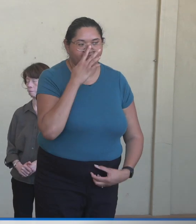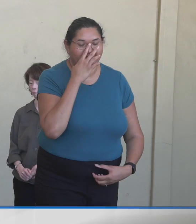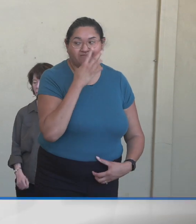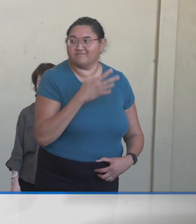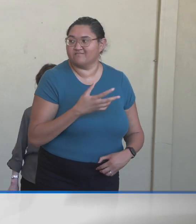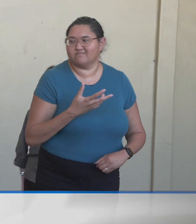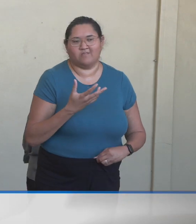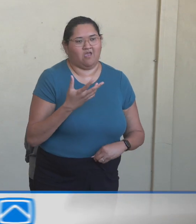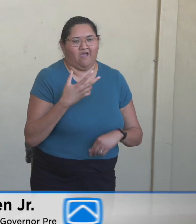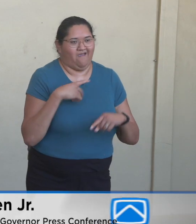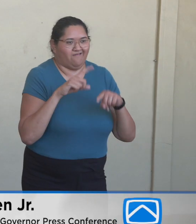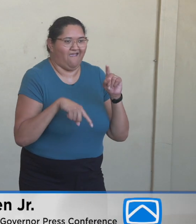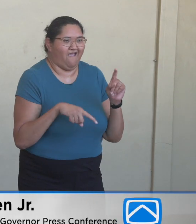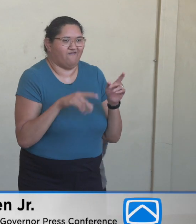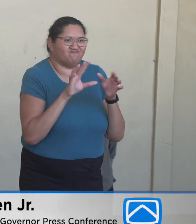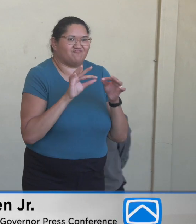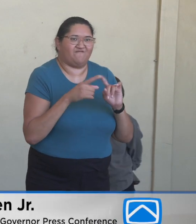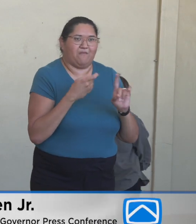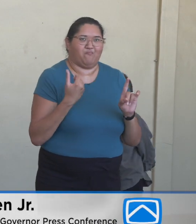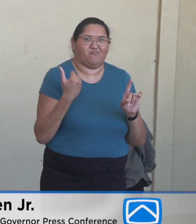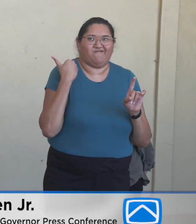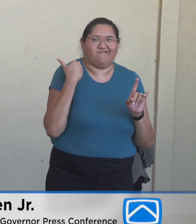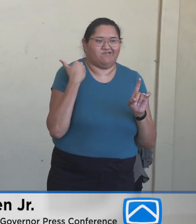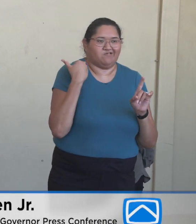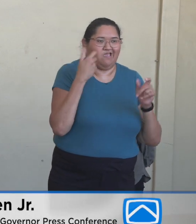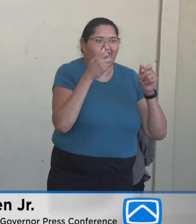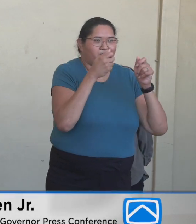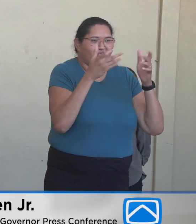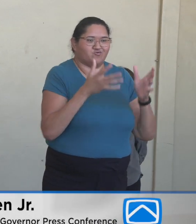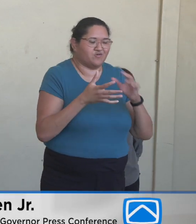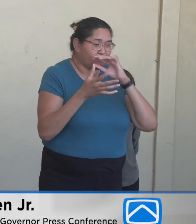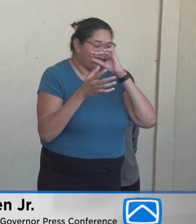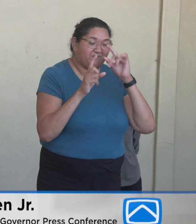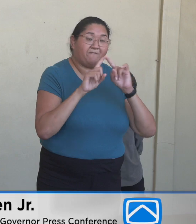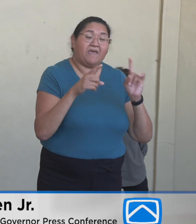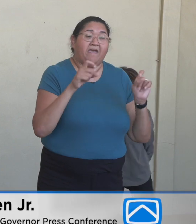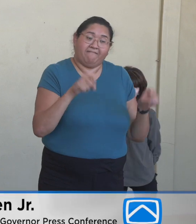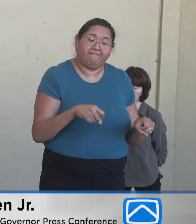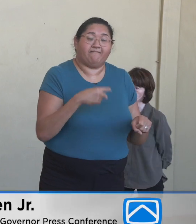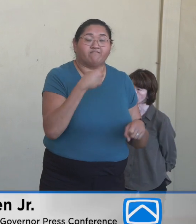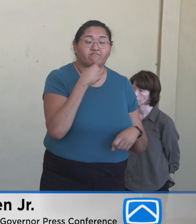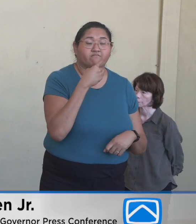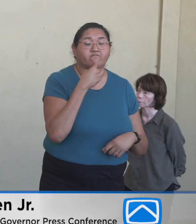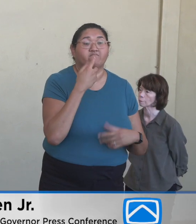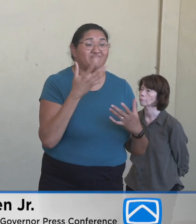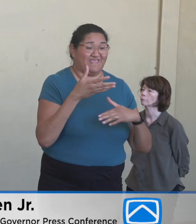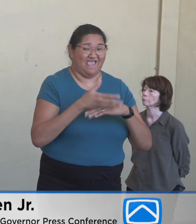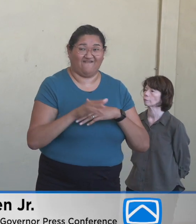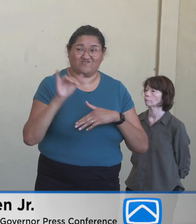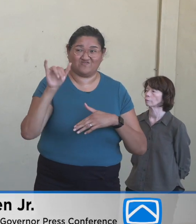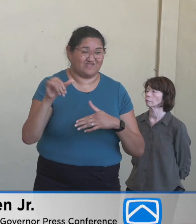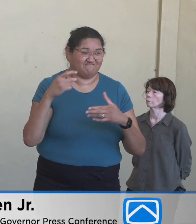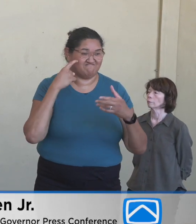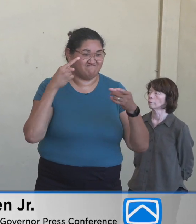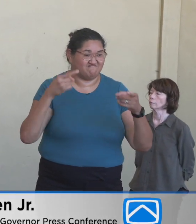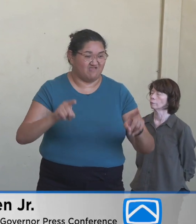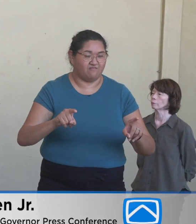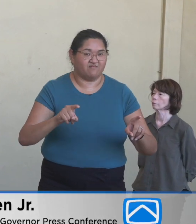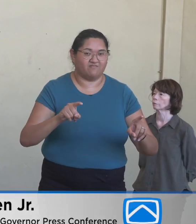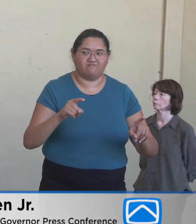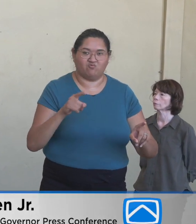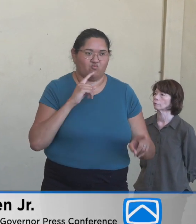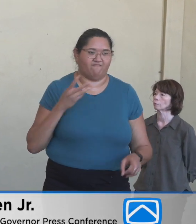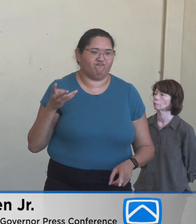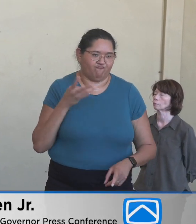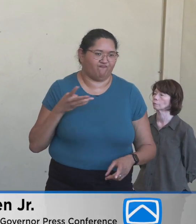I cannot speak for any previous administrations, but what I can speak to is that after this happened, the four